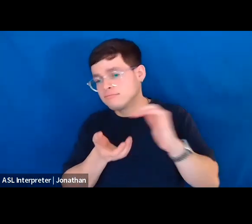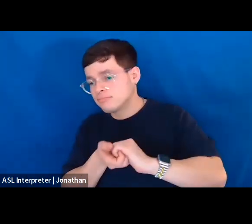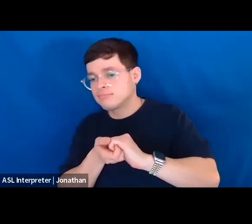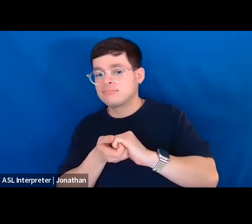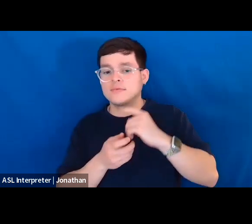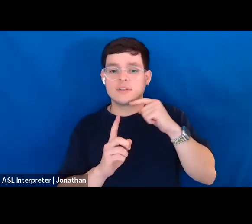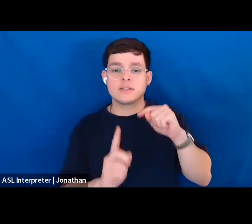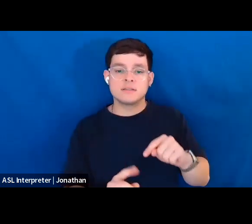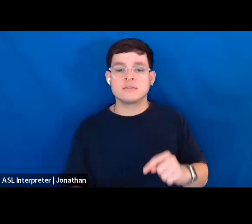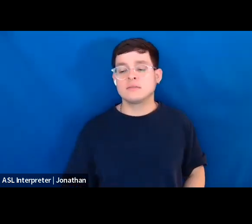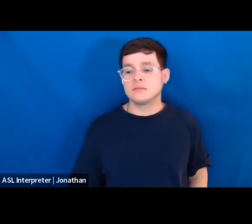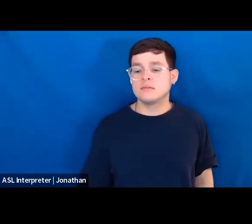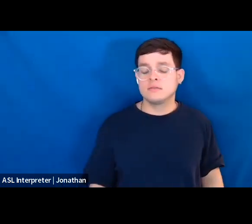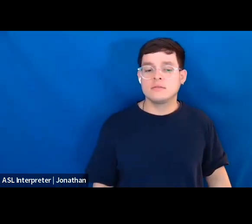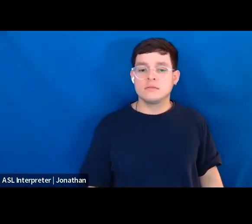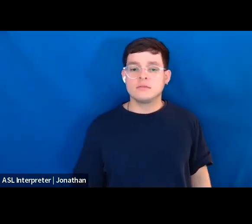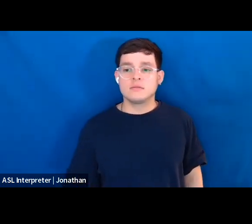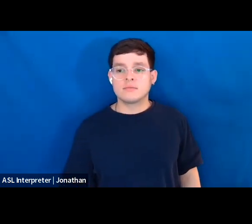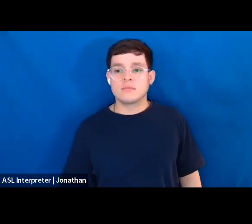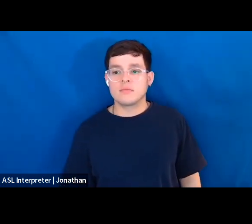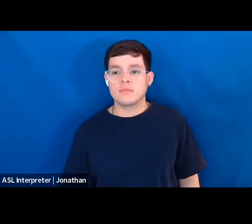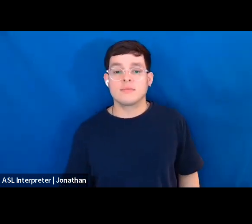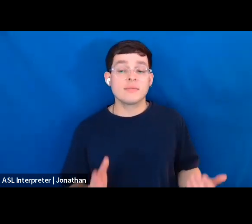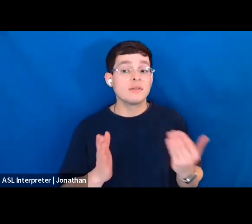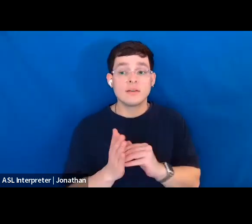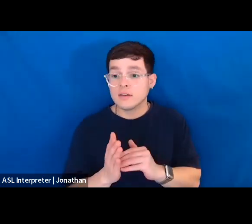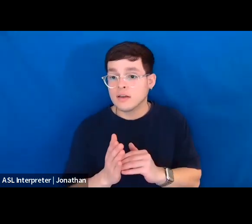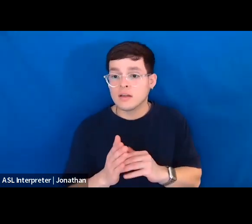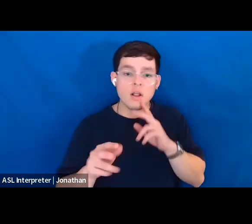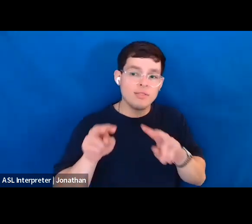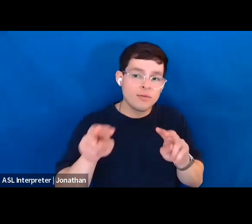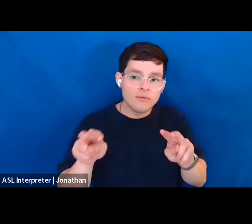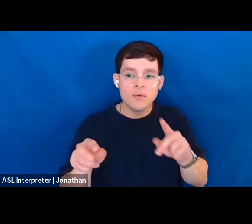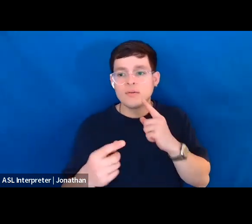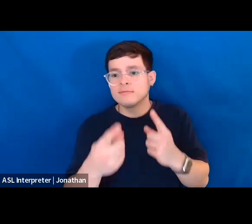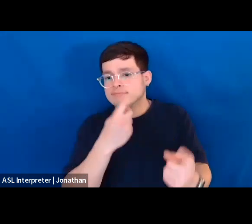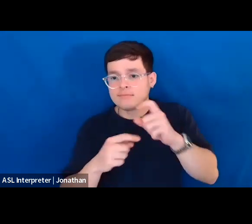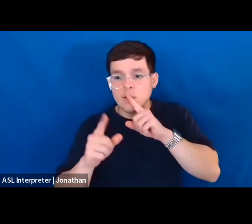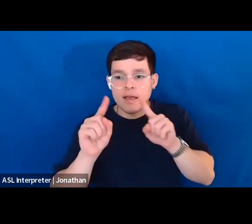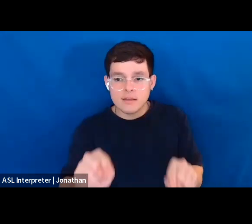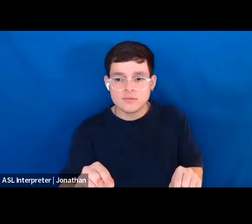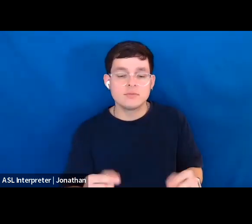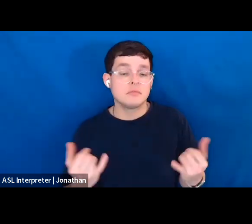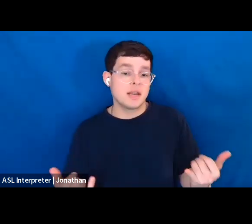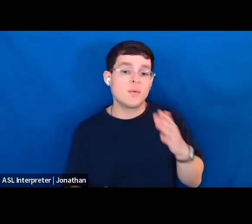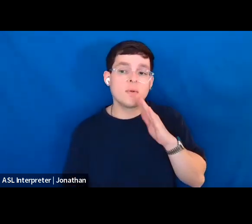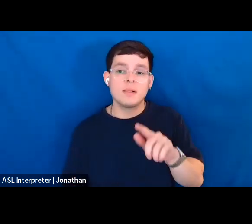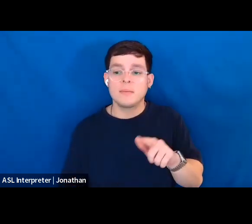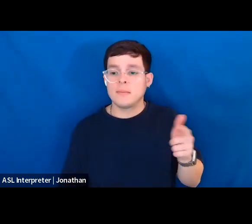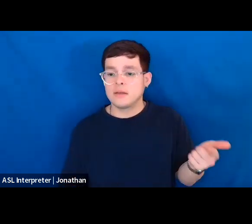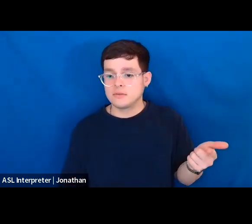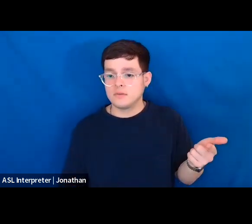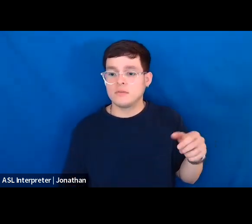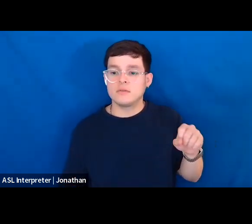this. So again, we look forward to answering your questions, and I am going to pass it back over